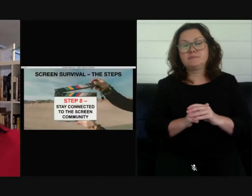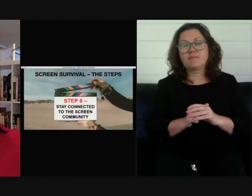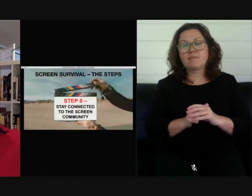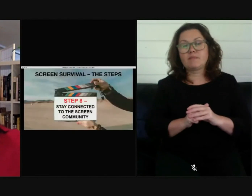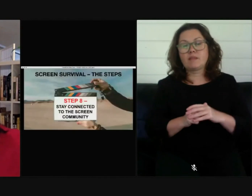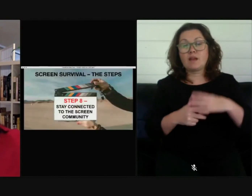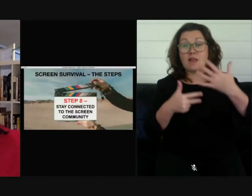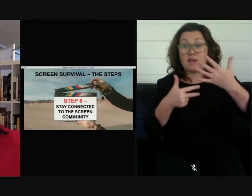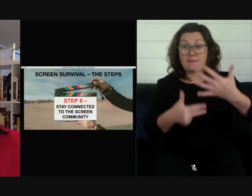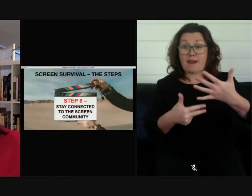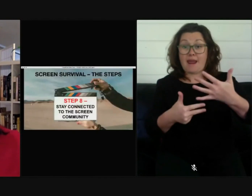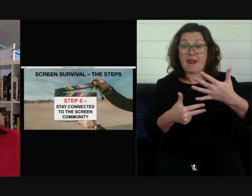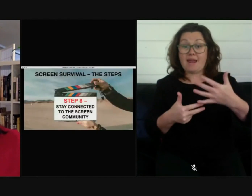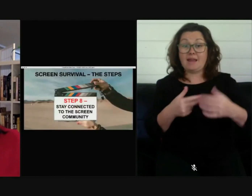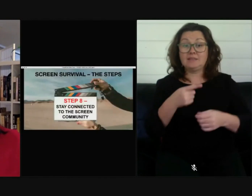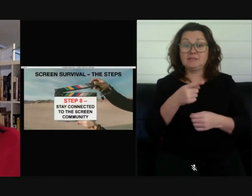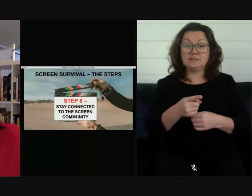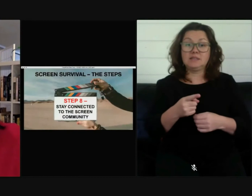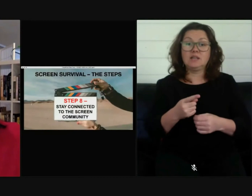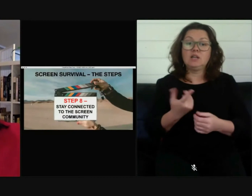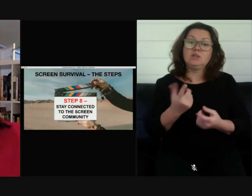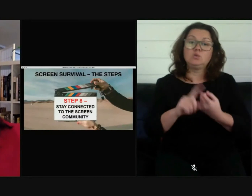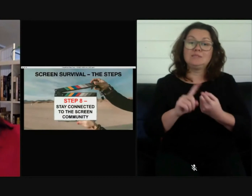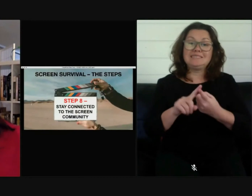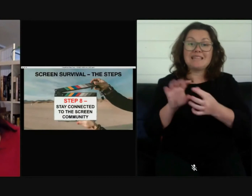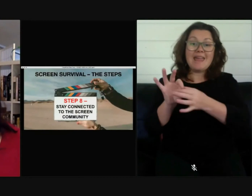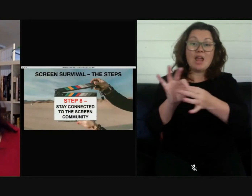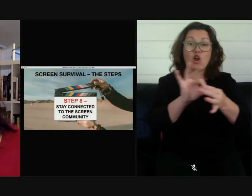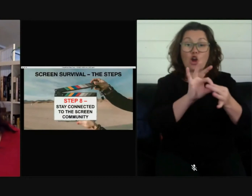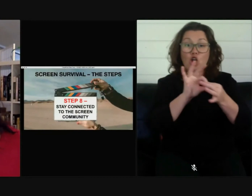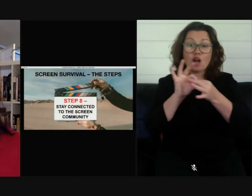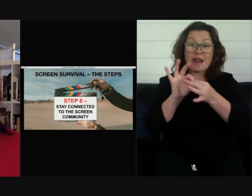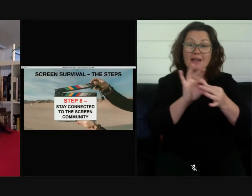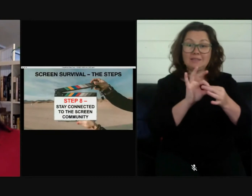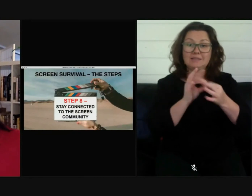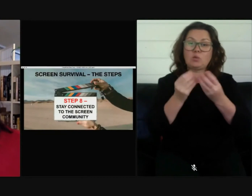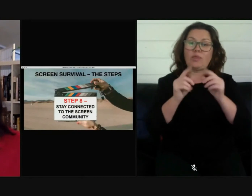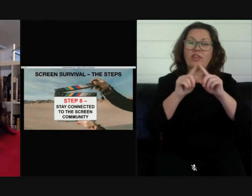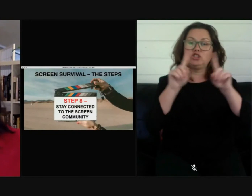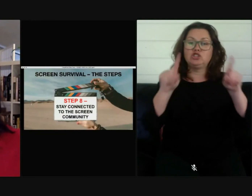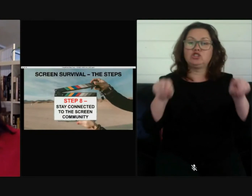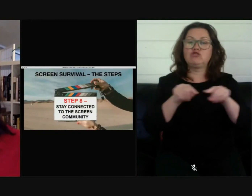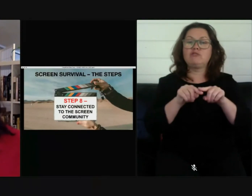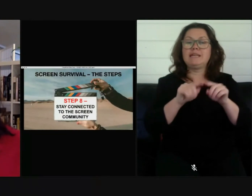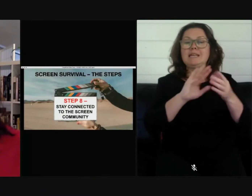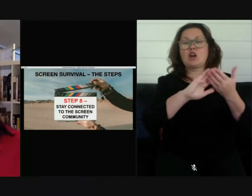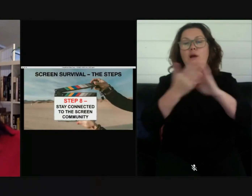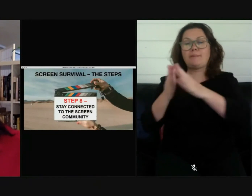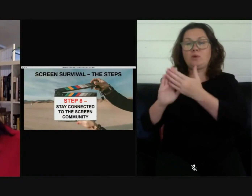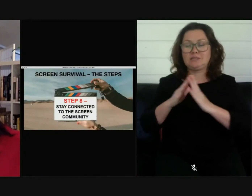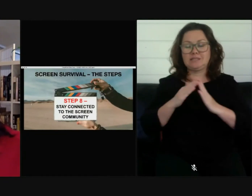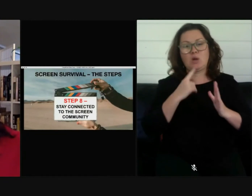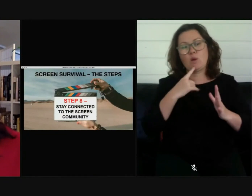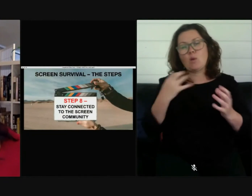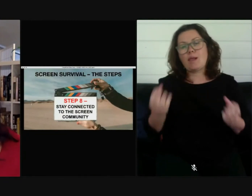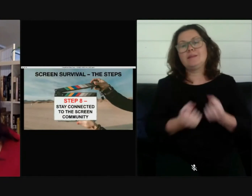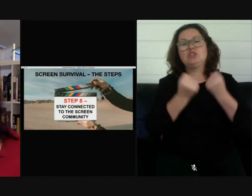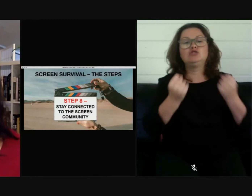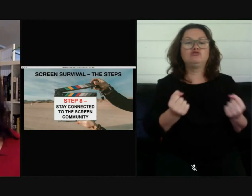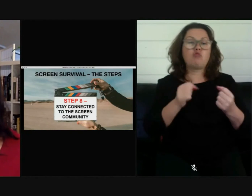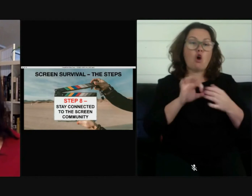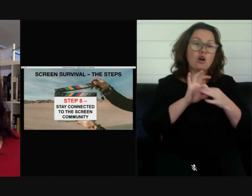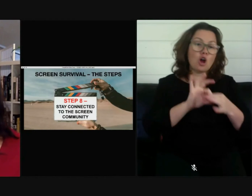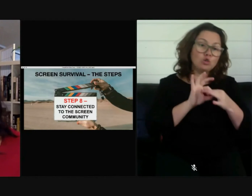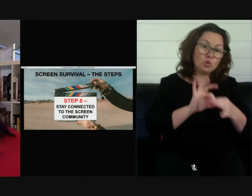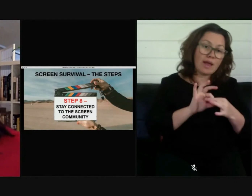to stay as connected as we can to our screen community. We are going to be stronger together, whether that is in protest or in collaboration or